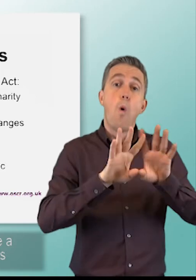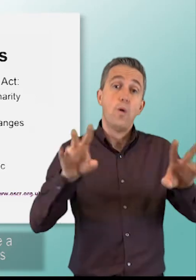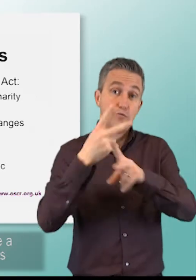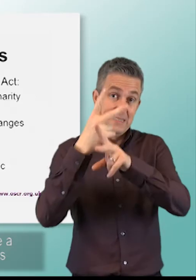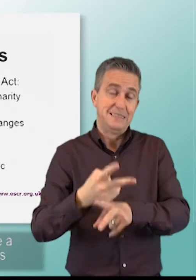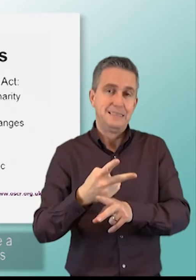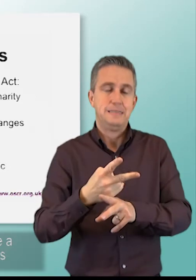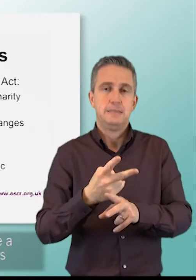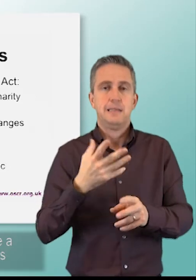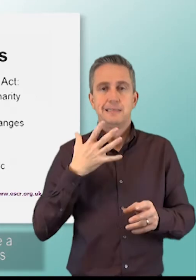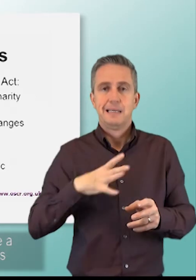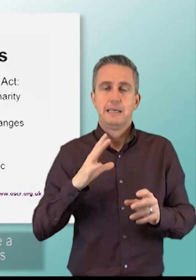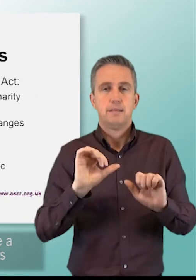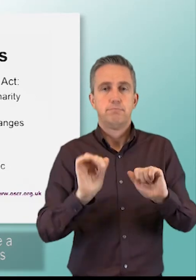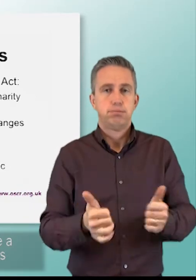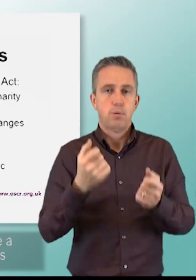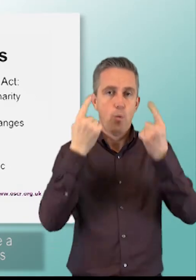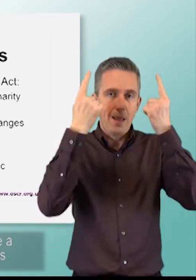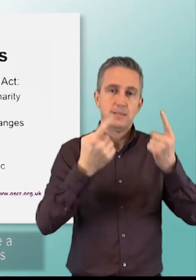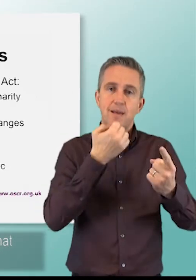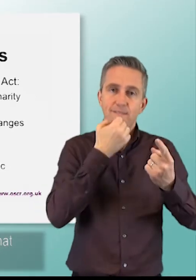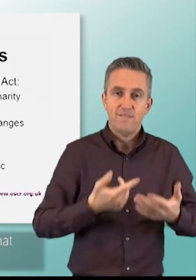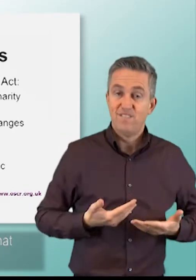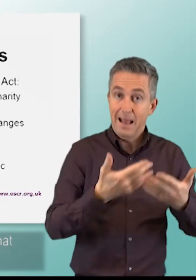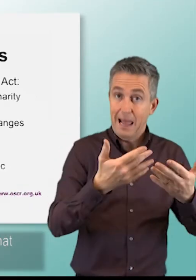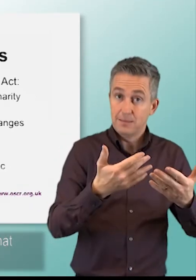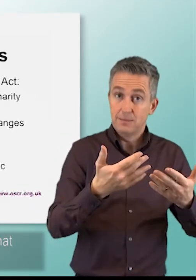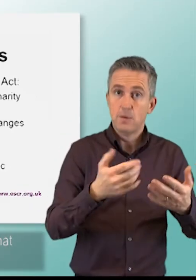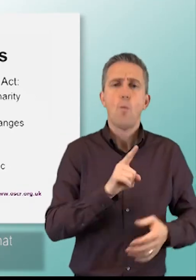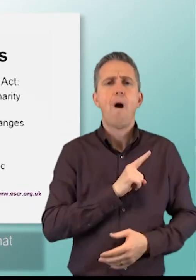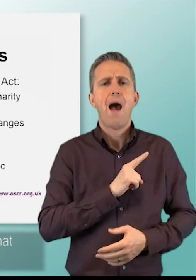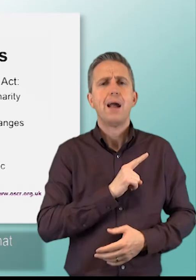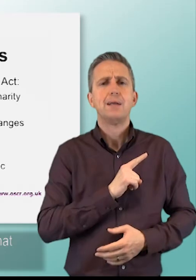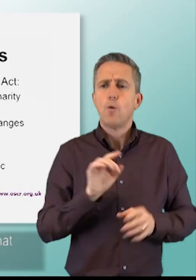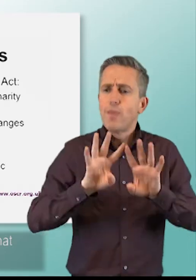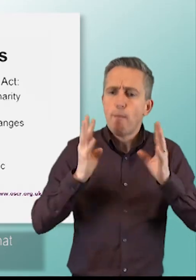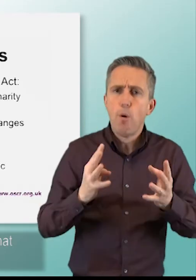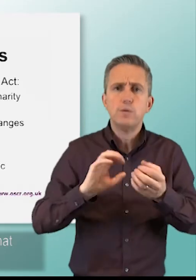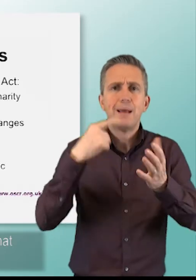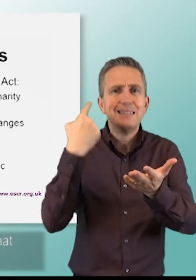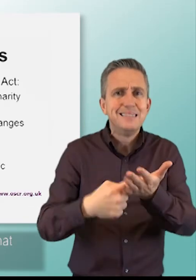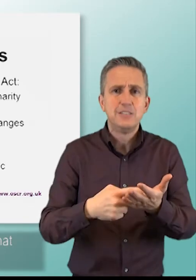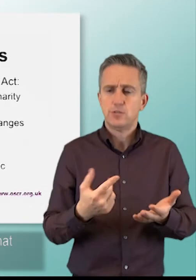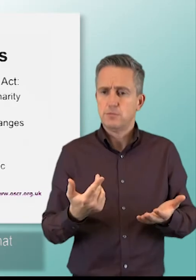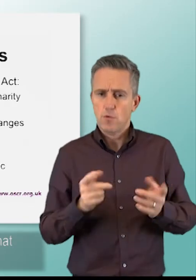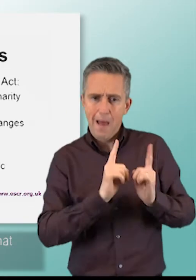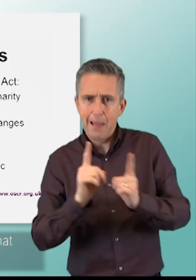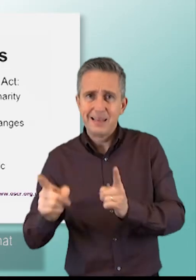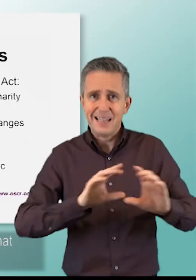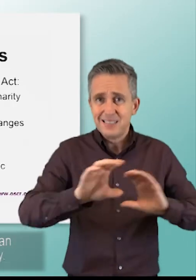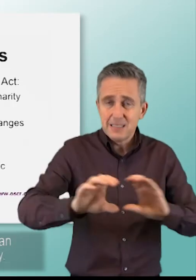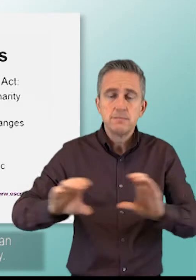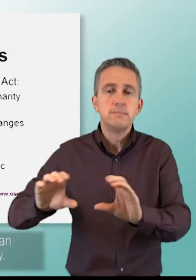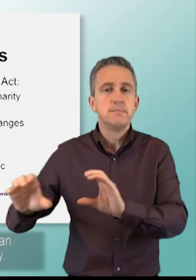need to have a reasonable level of understanding of the charity's finances so that when they're making decisions that involve commitment of financial